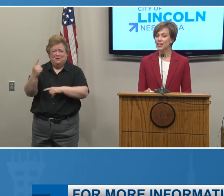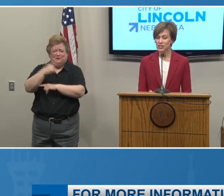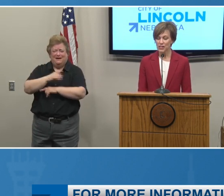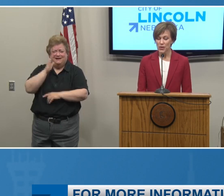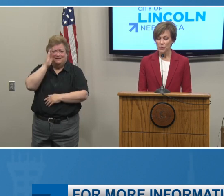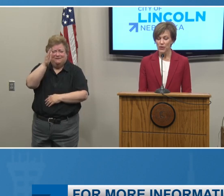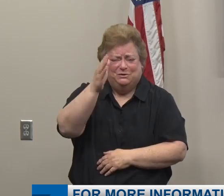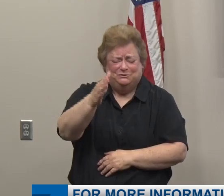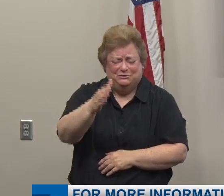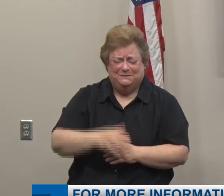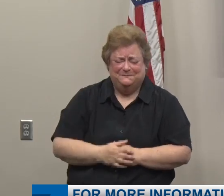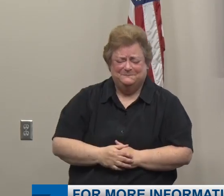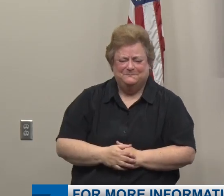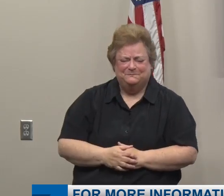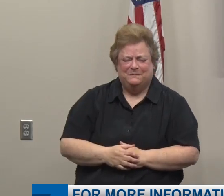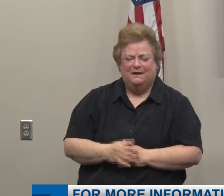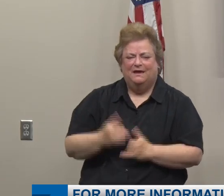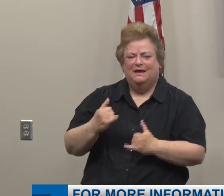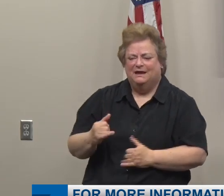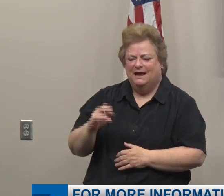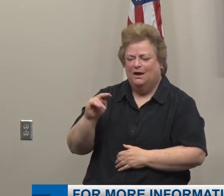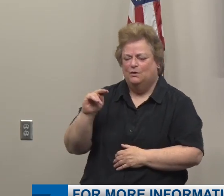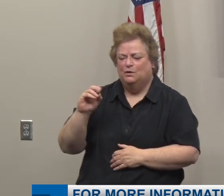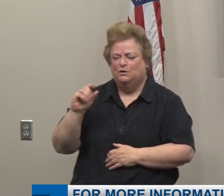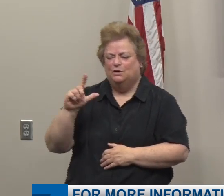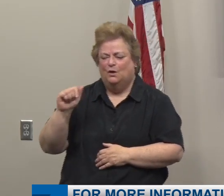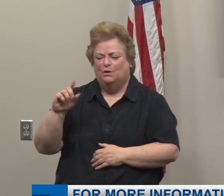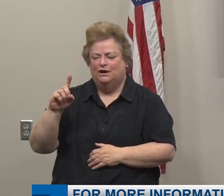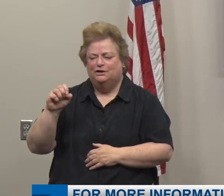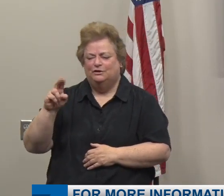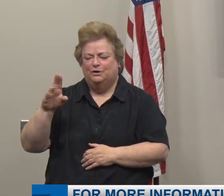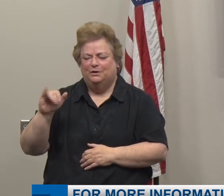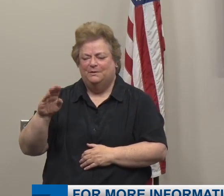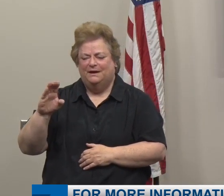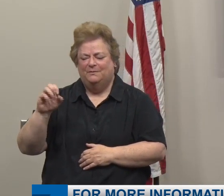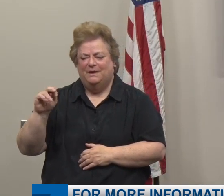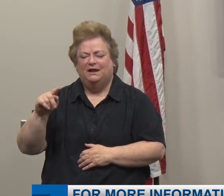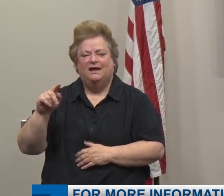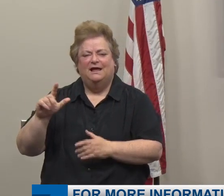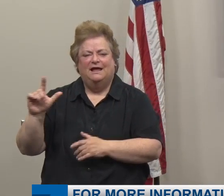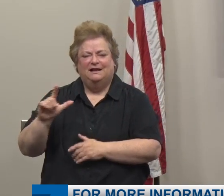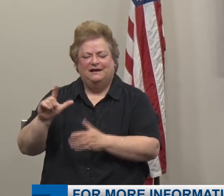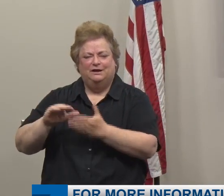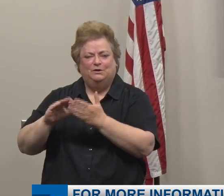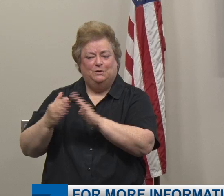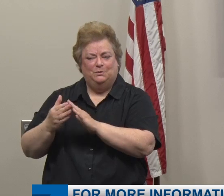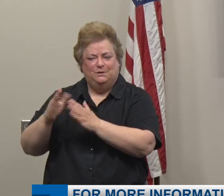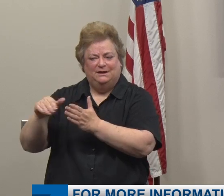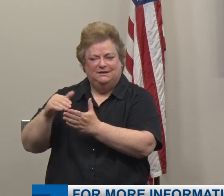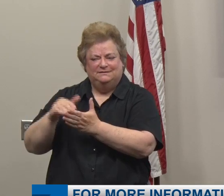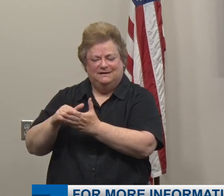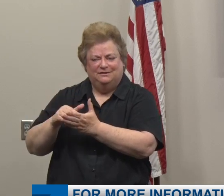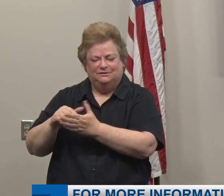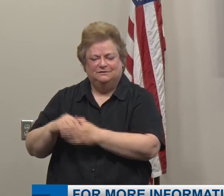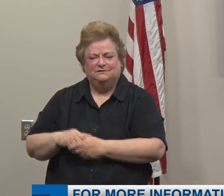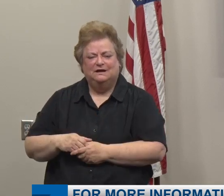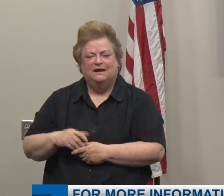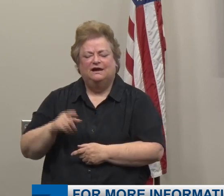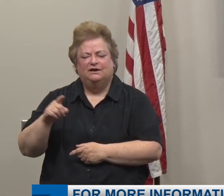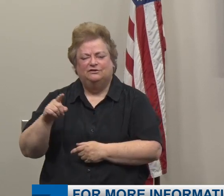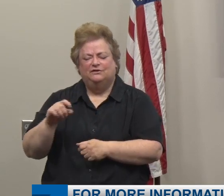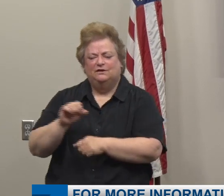next we're going to hear from NOLA Derby Bennett at the director of Lincoln's Community Learning Center's and she's going to talk about the great work of the